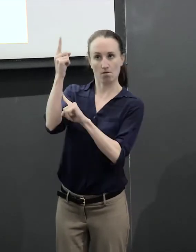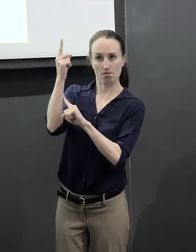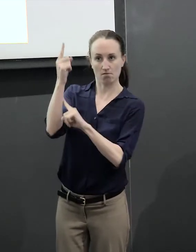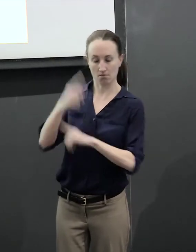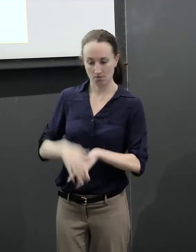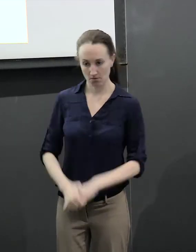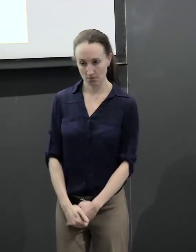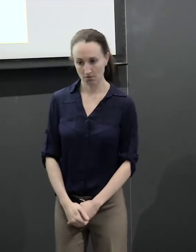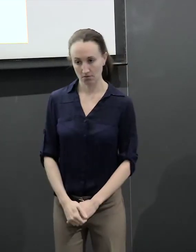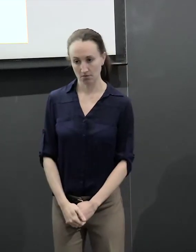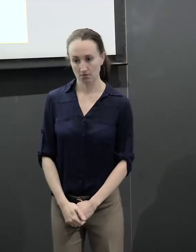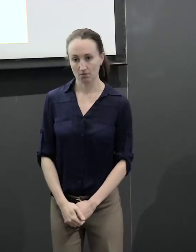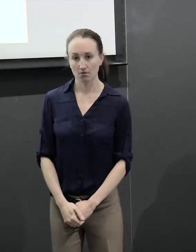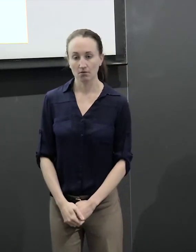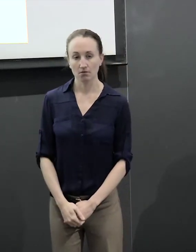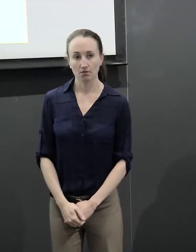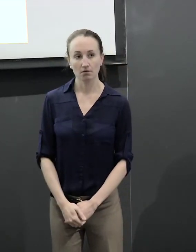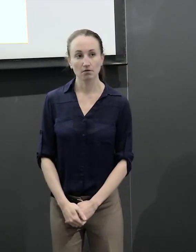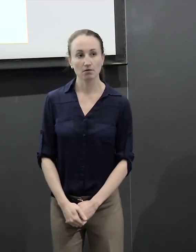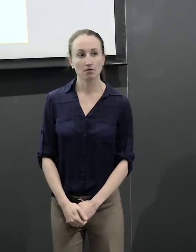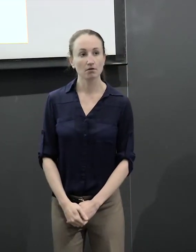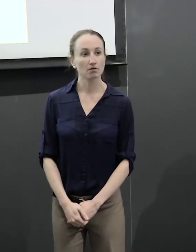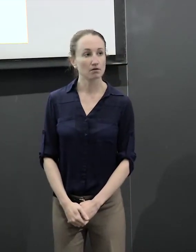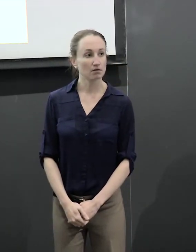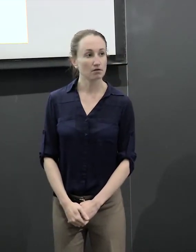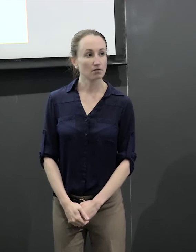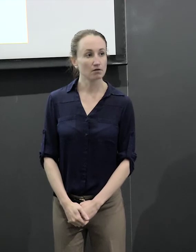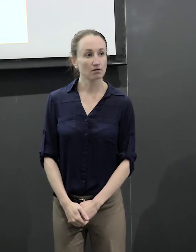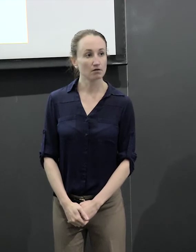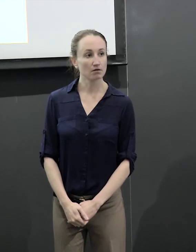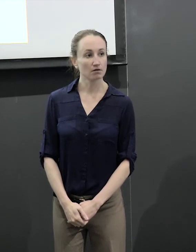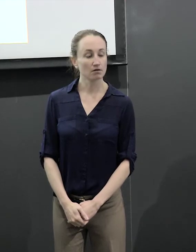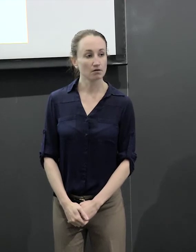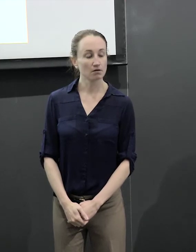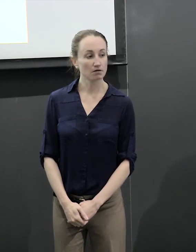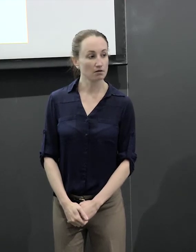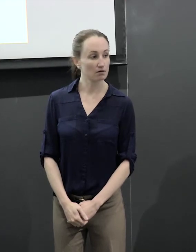Now, the important thing is that,